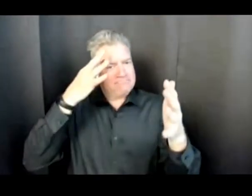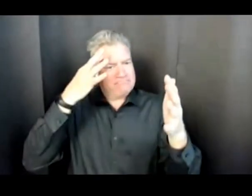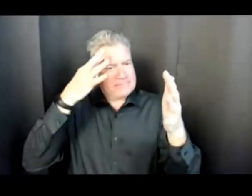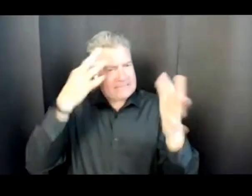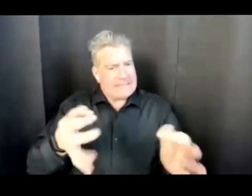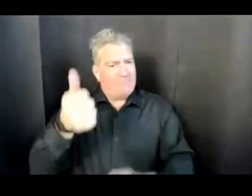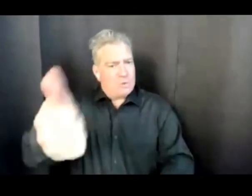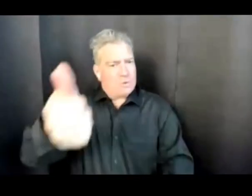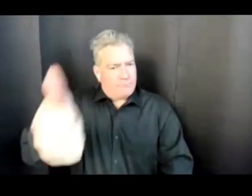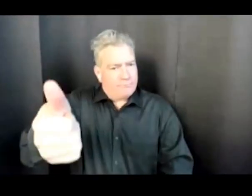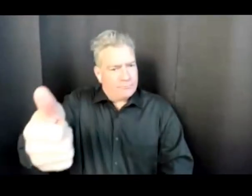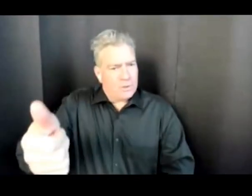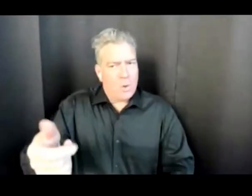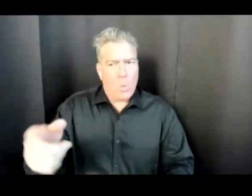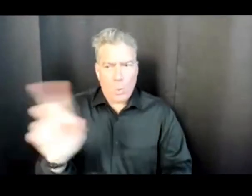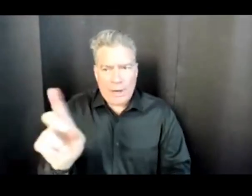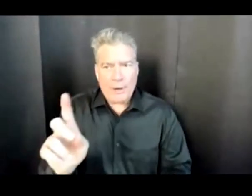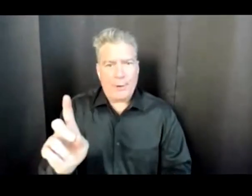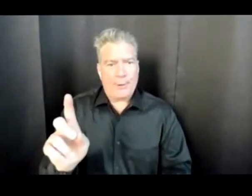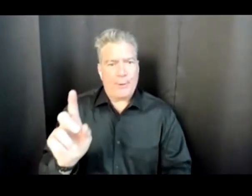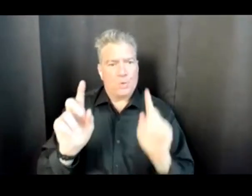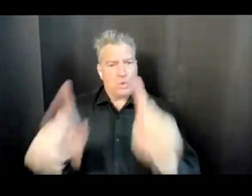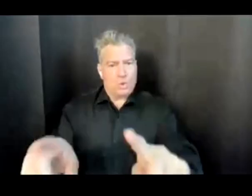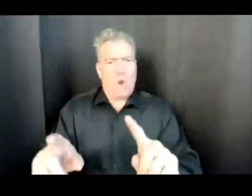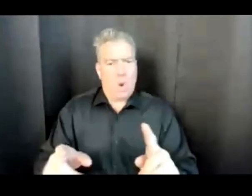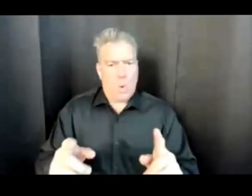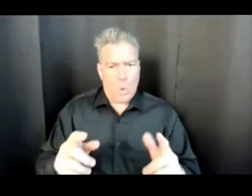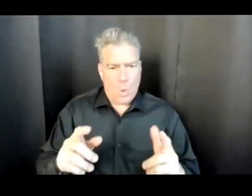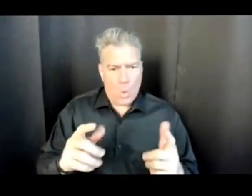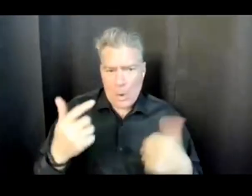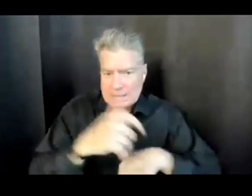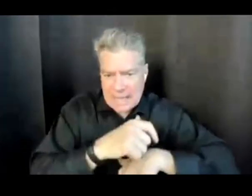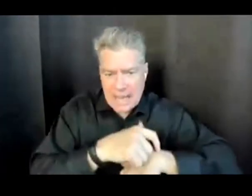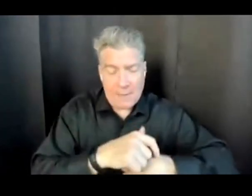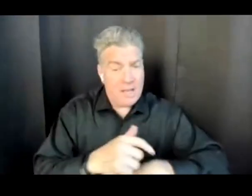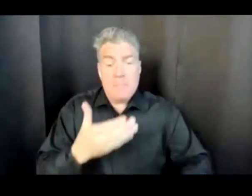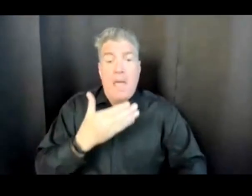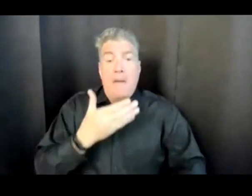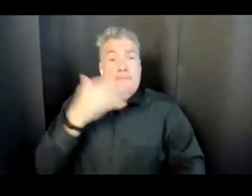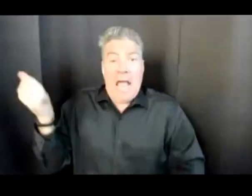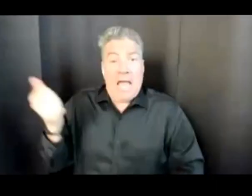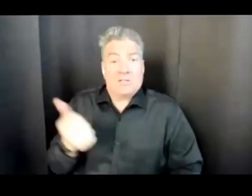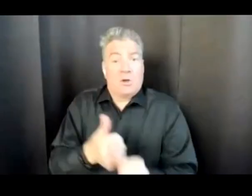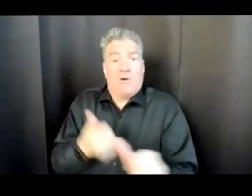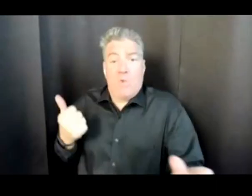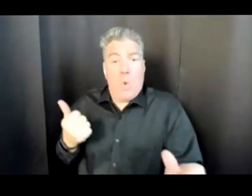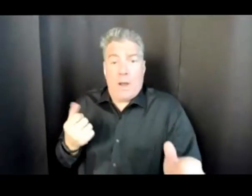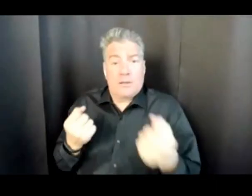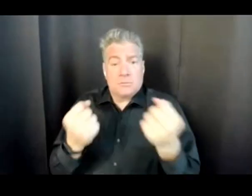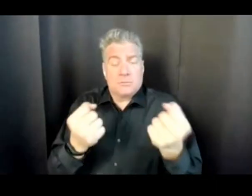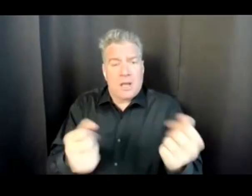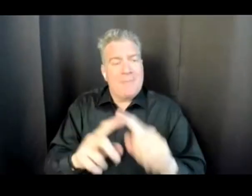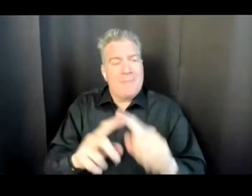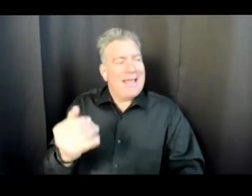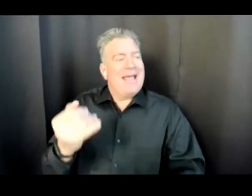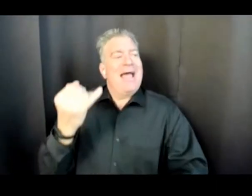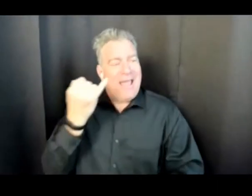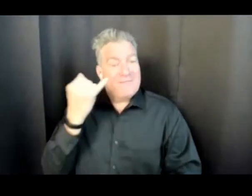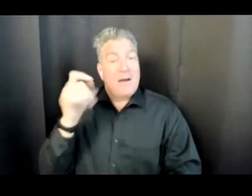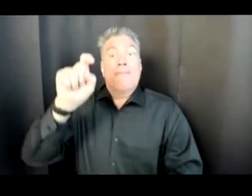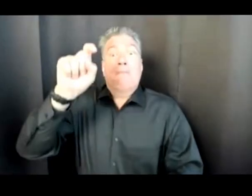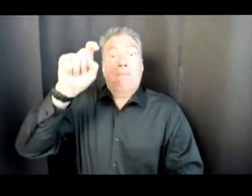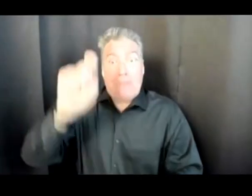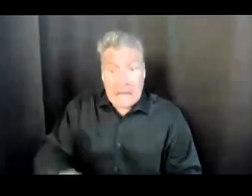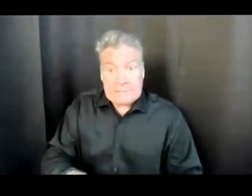we're telling everybody is it is best to stay off the roadway unless you absolutely have to, but it's going to ultimately come back on the